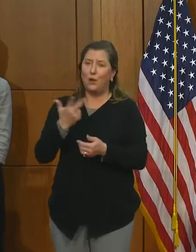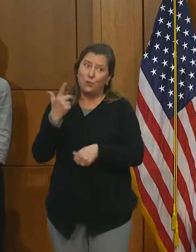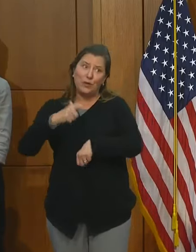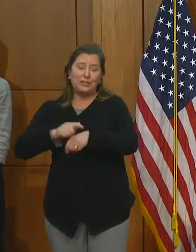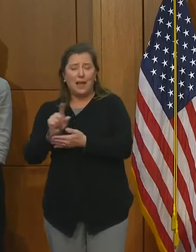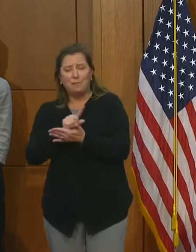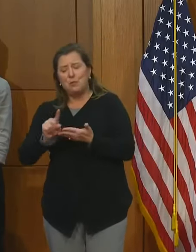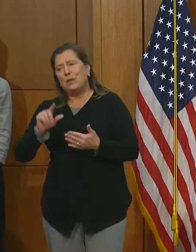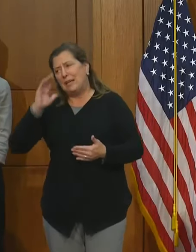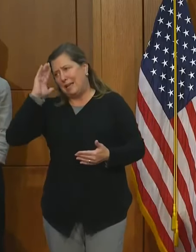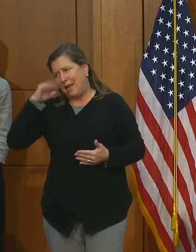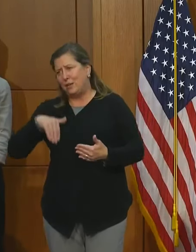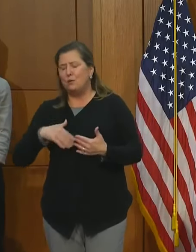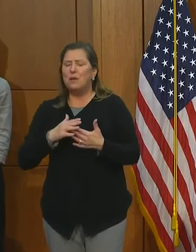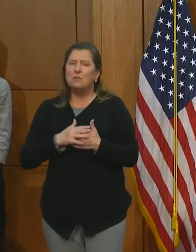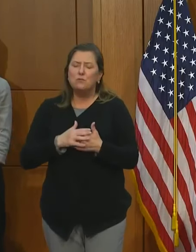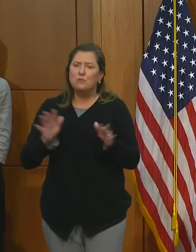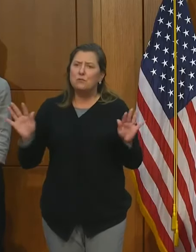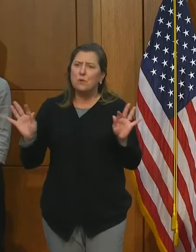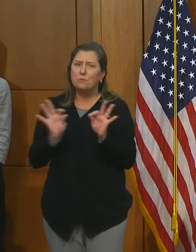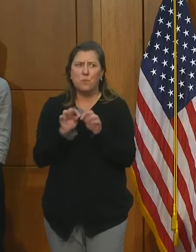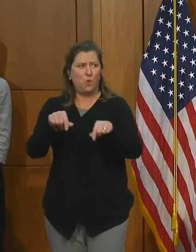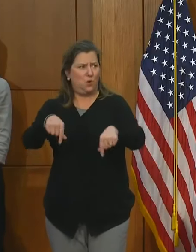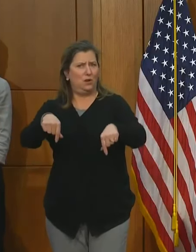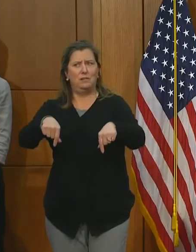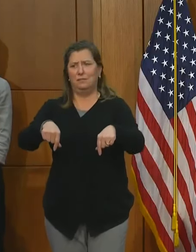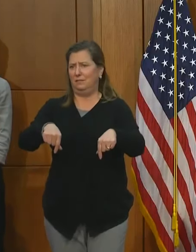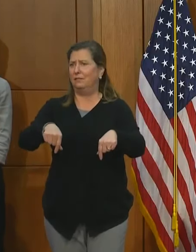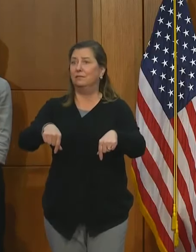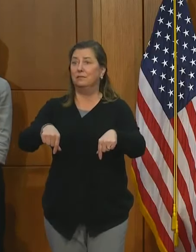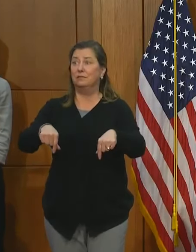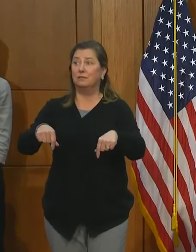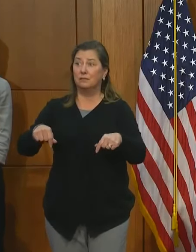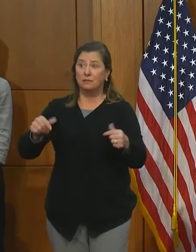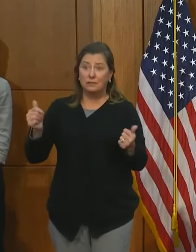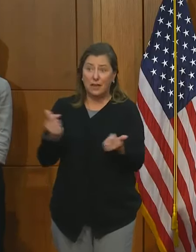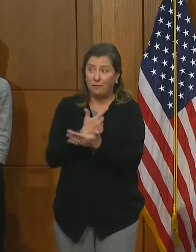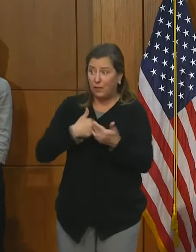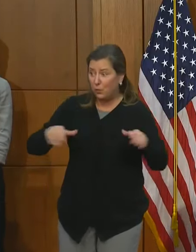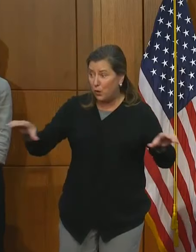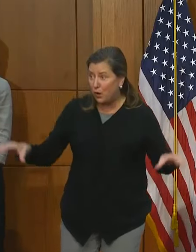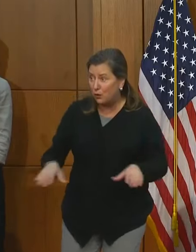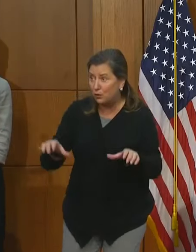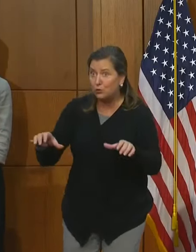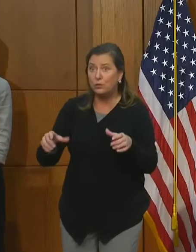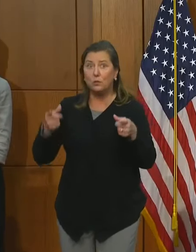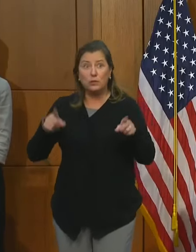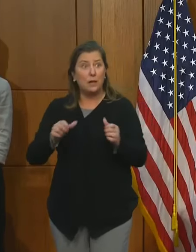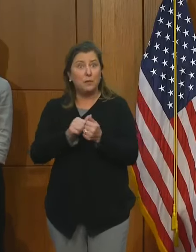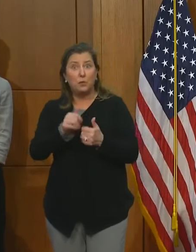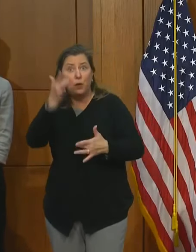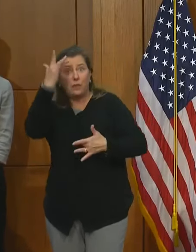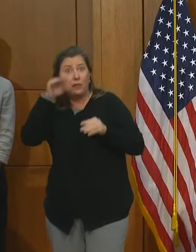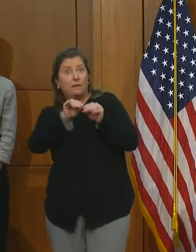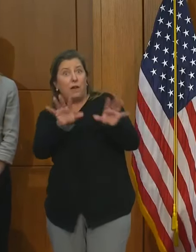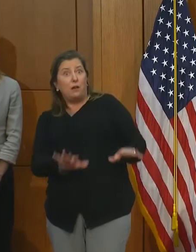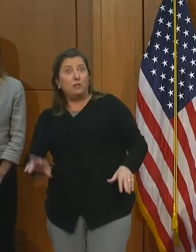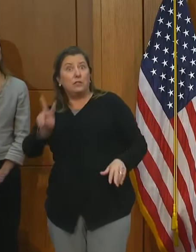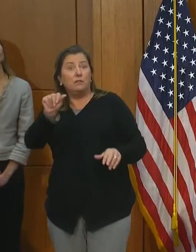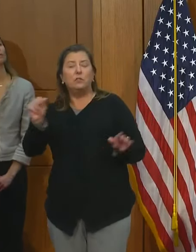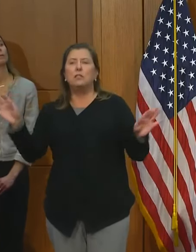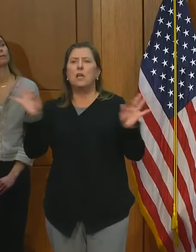a week now, but it is so, so important that what we're doing, what is going on with this virus in Virginia,